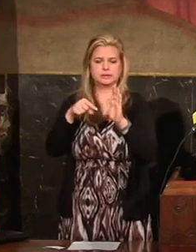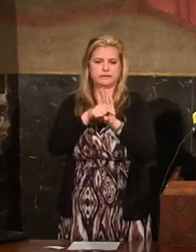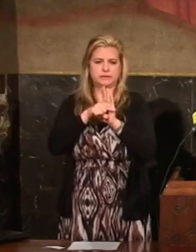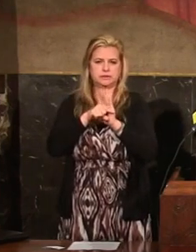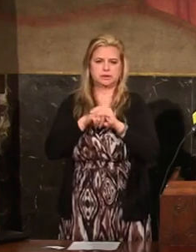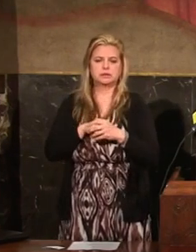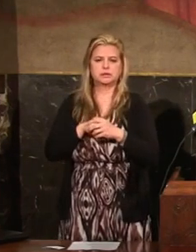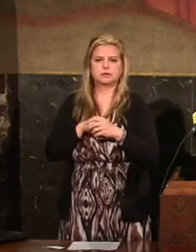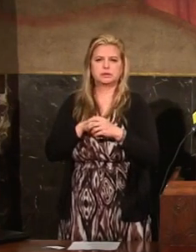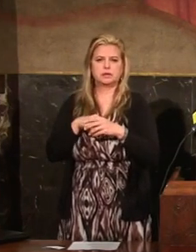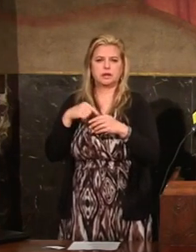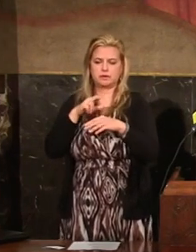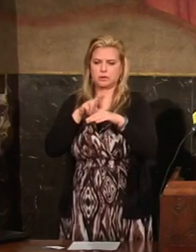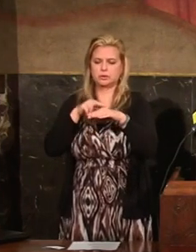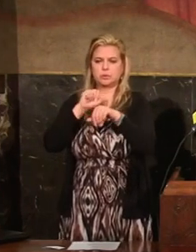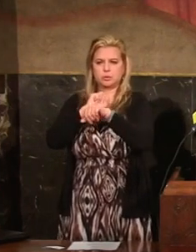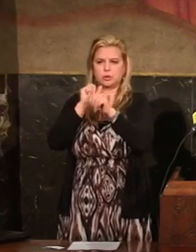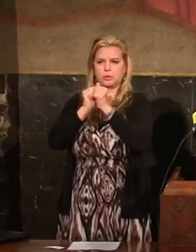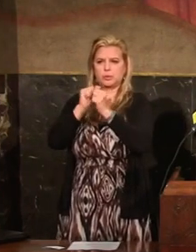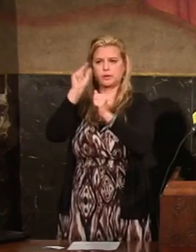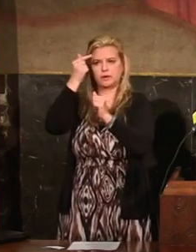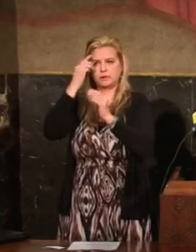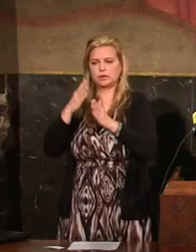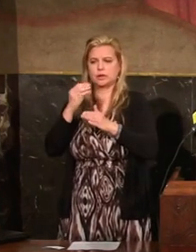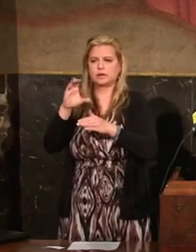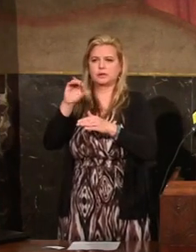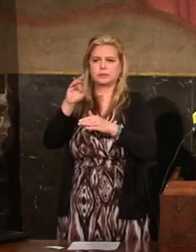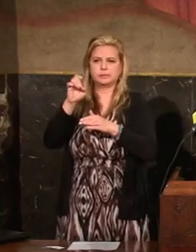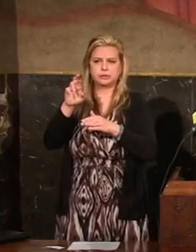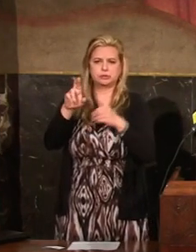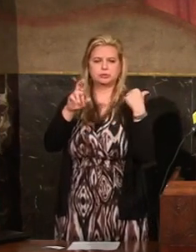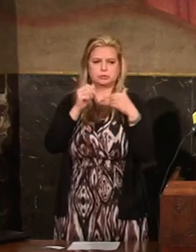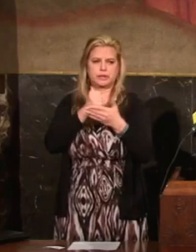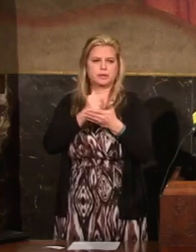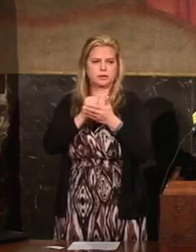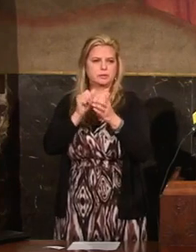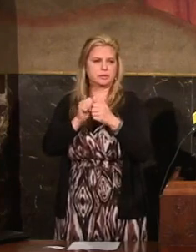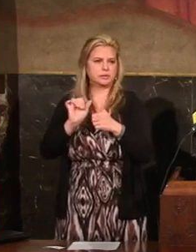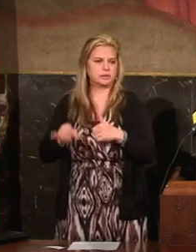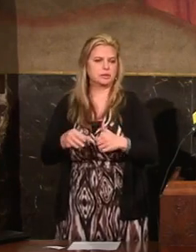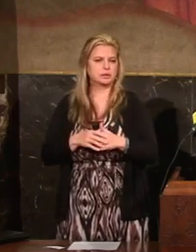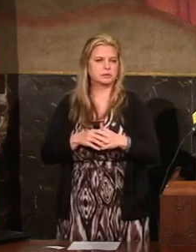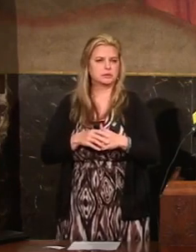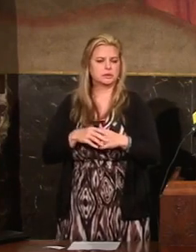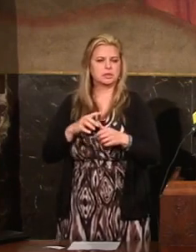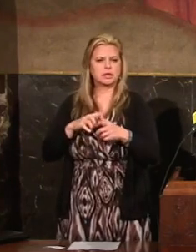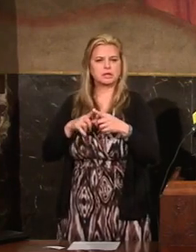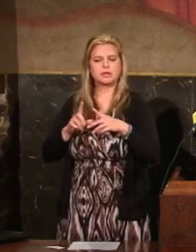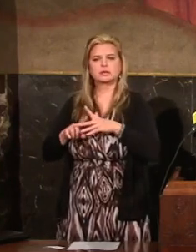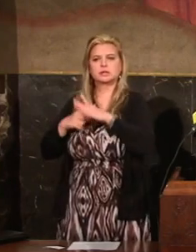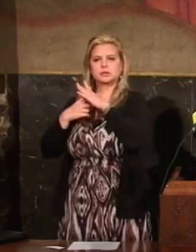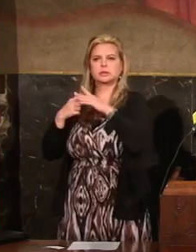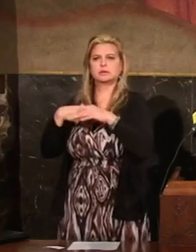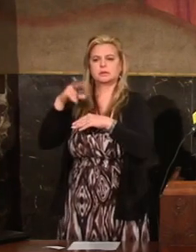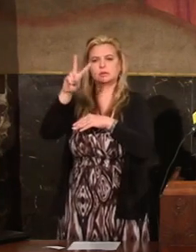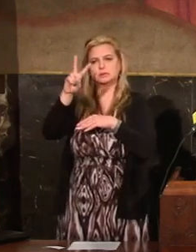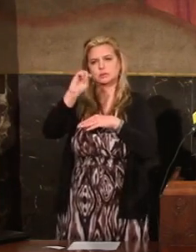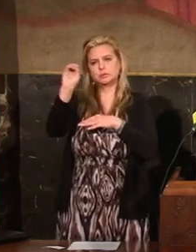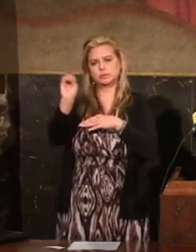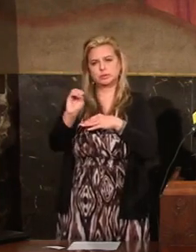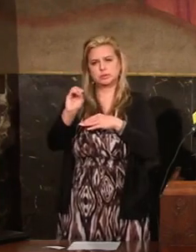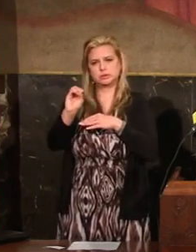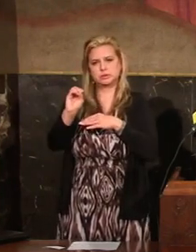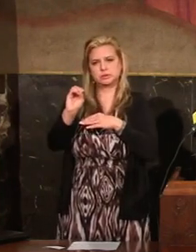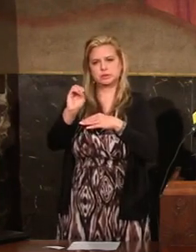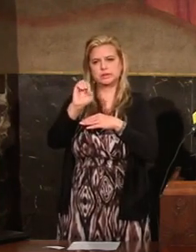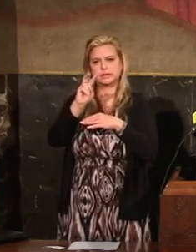And of course, we're working with the governor and commissioner to help out with that. And then initially, you know, we had 2% in